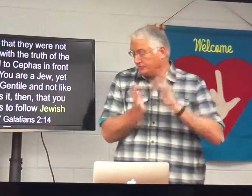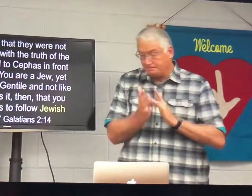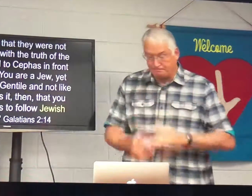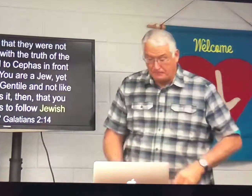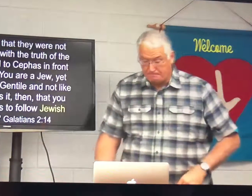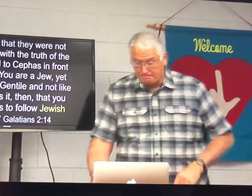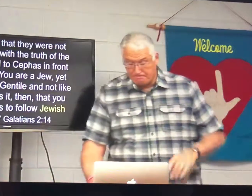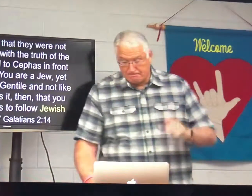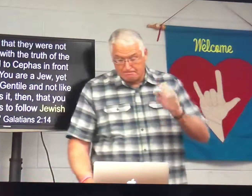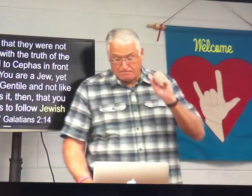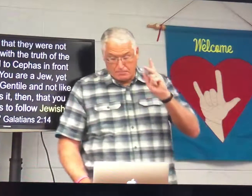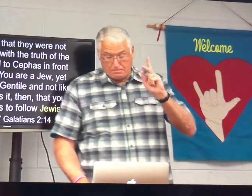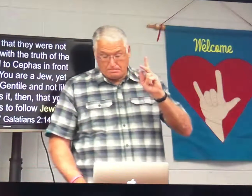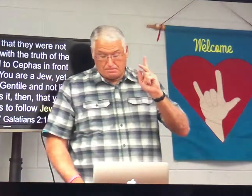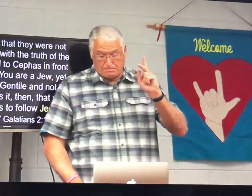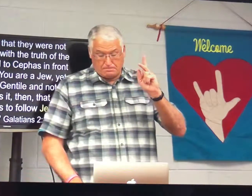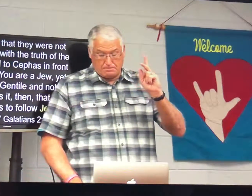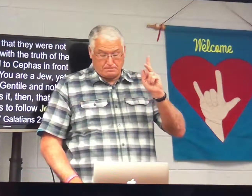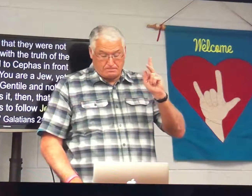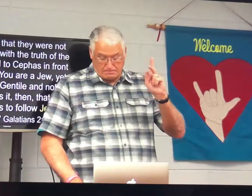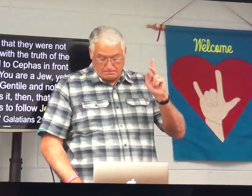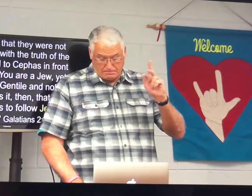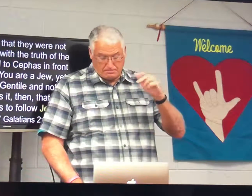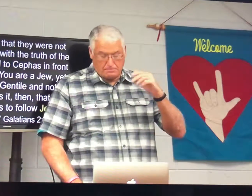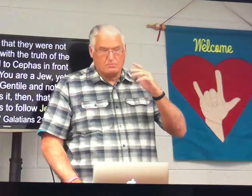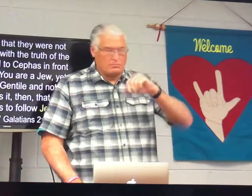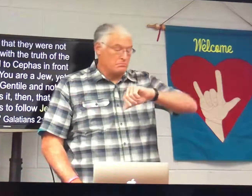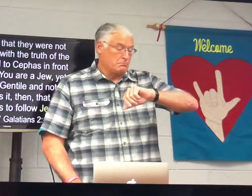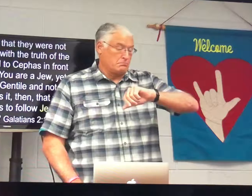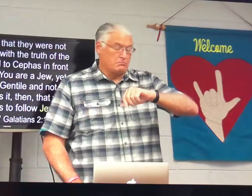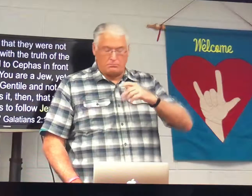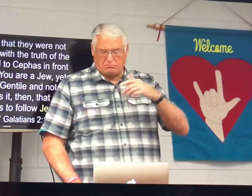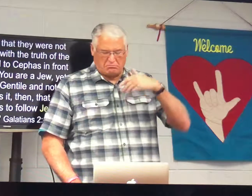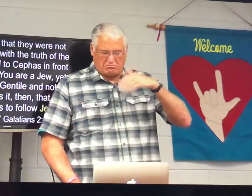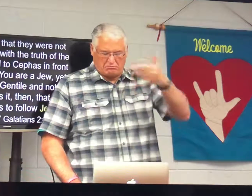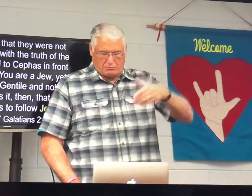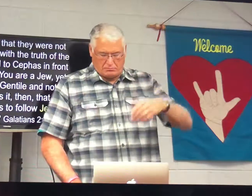Bottom of the first coming up. Okay, Brian, check this out.